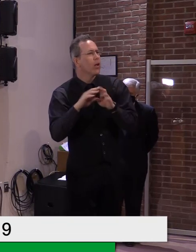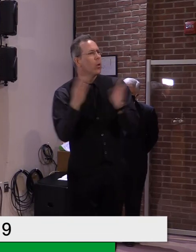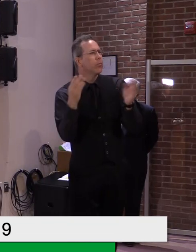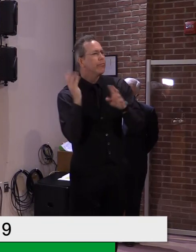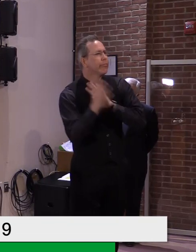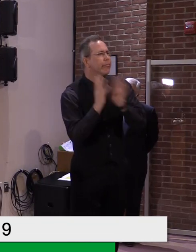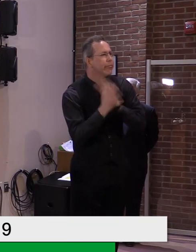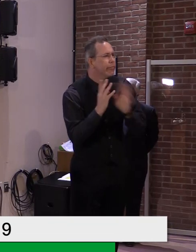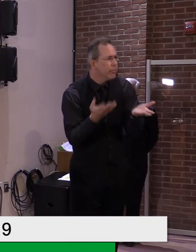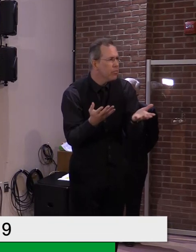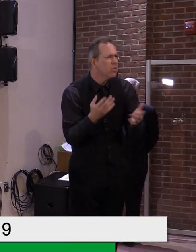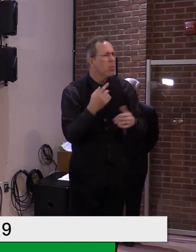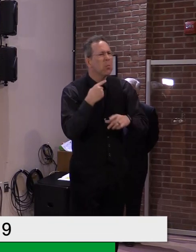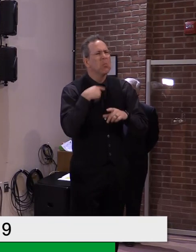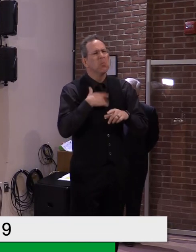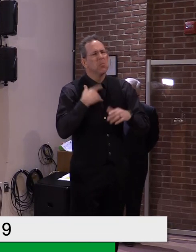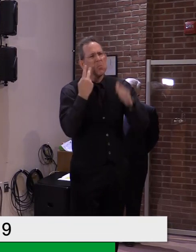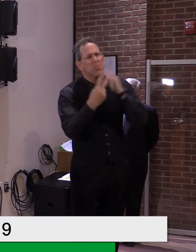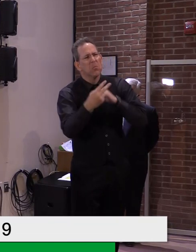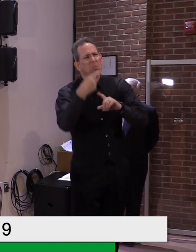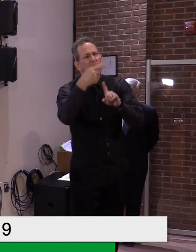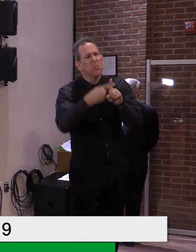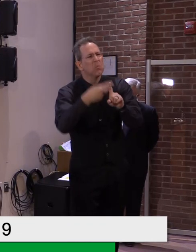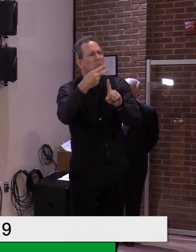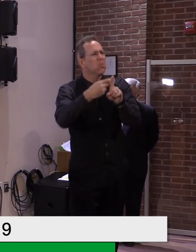what I understand.